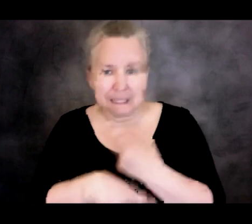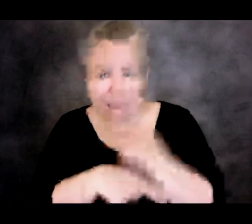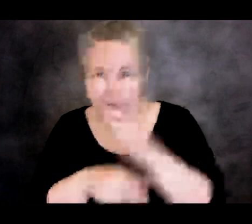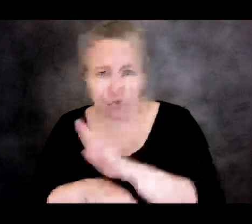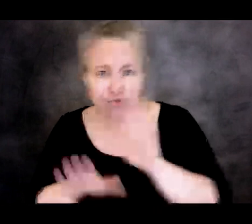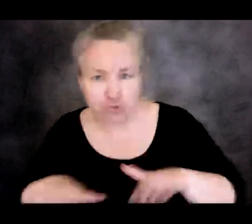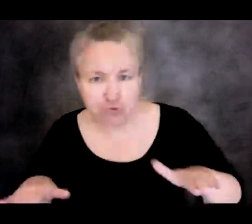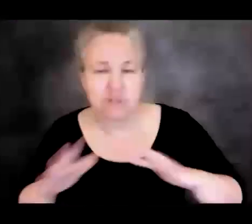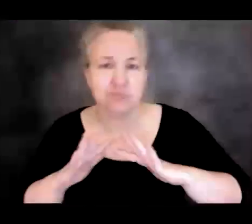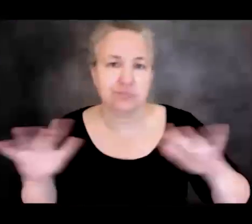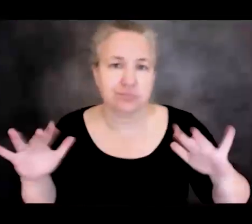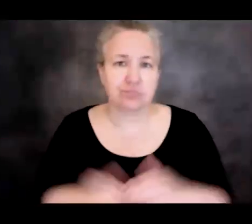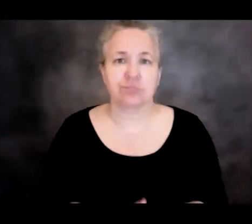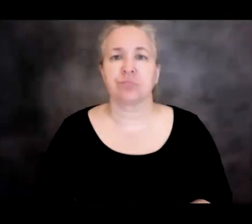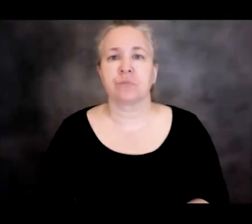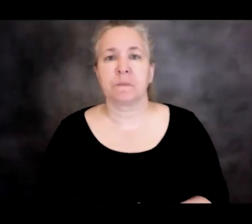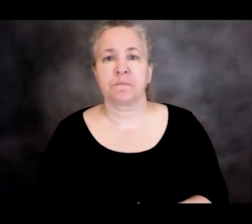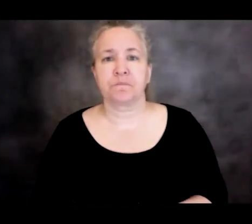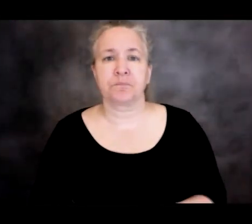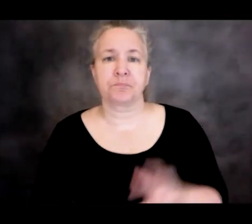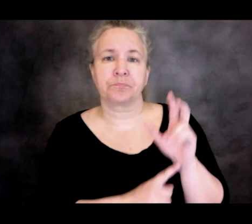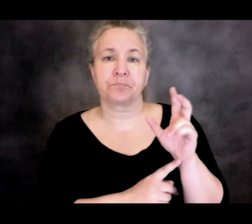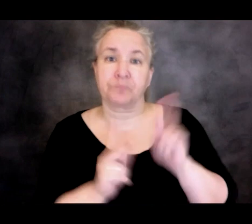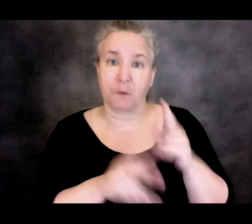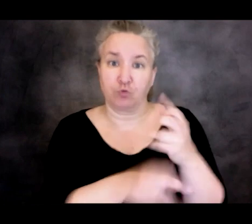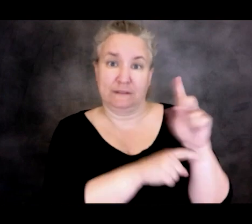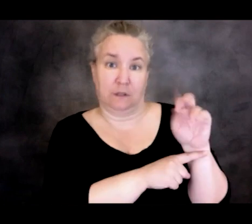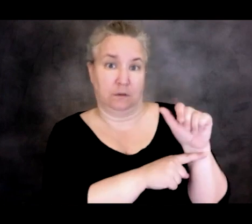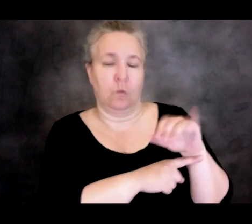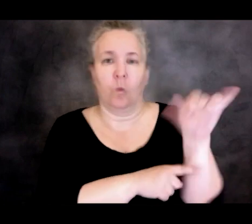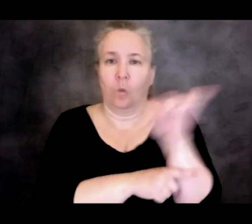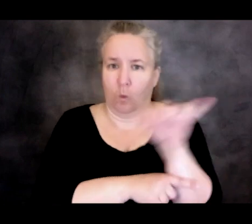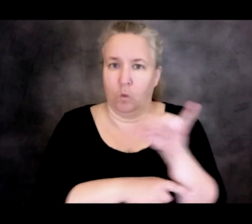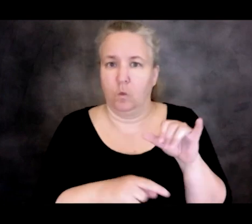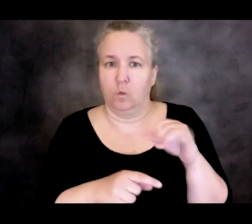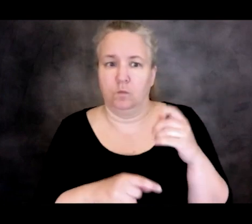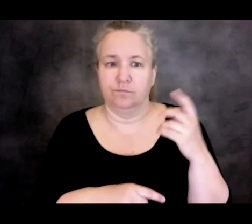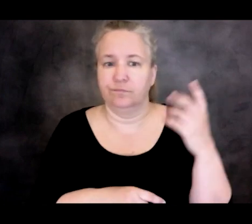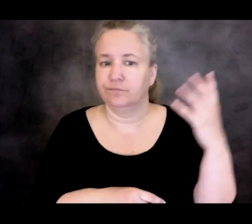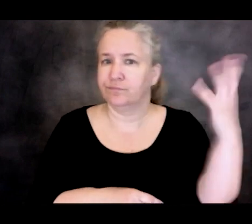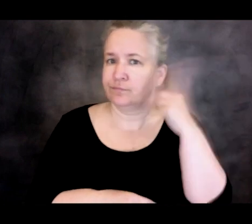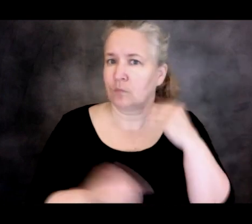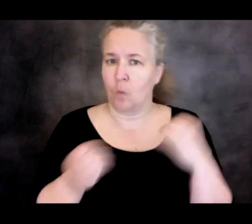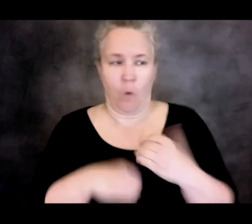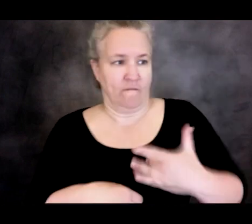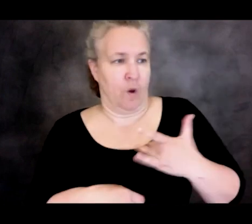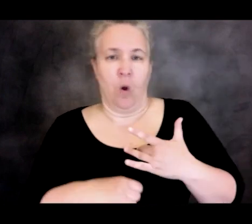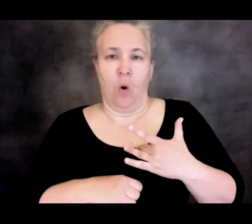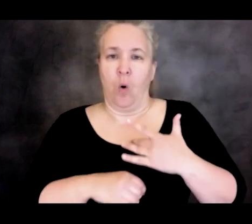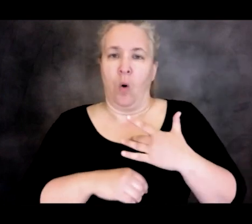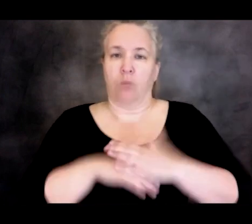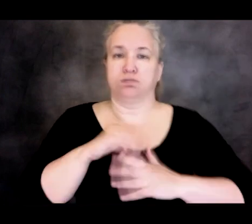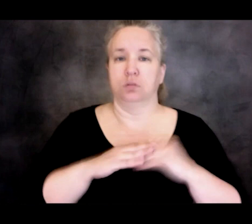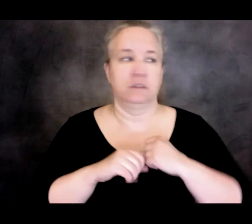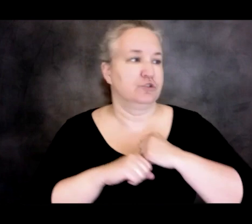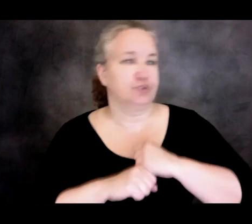programs. DACA beneficiaries had also experienced enhanced feelings of security, belonging,